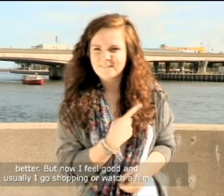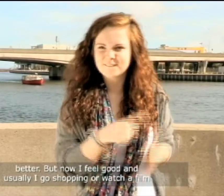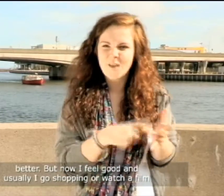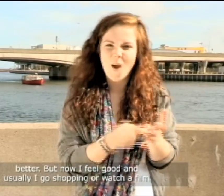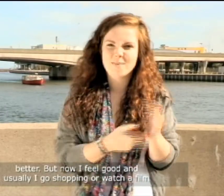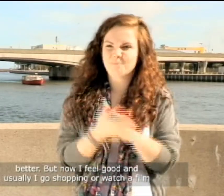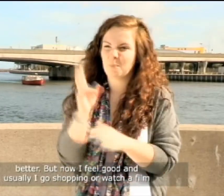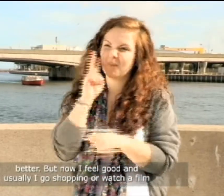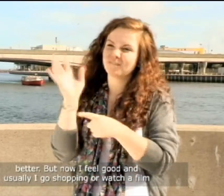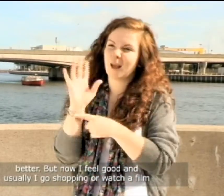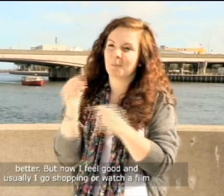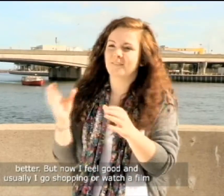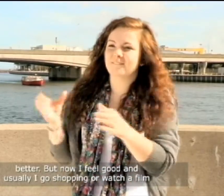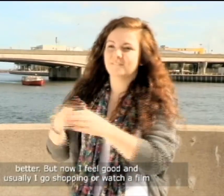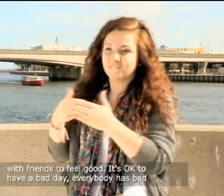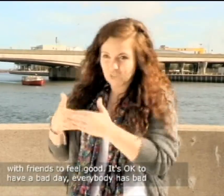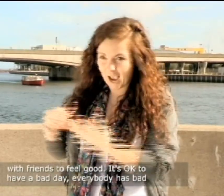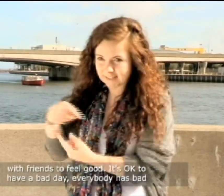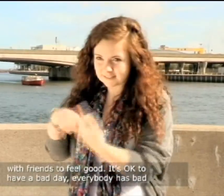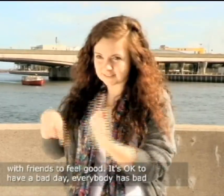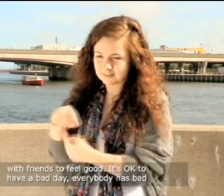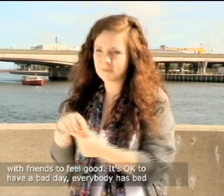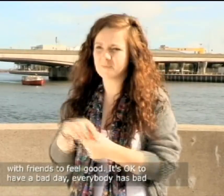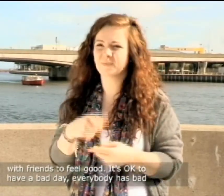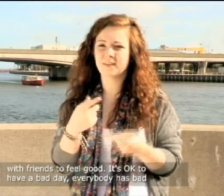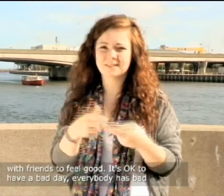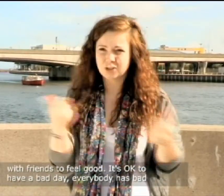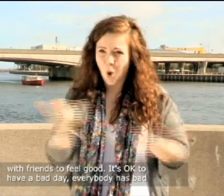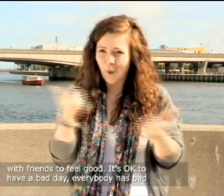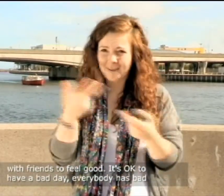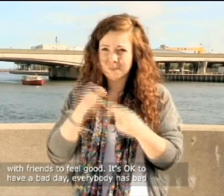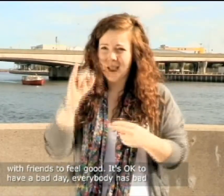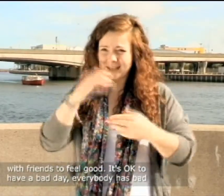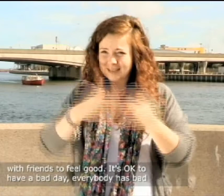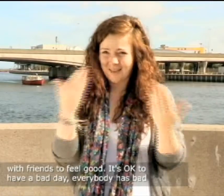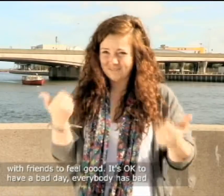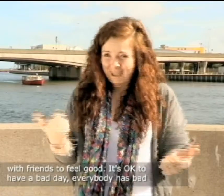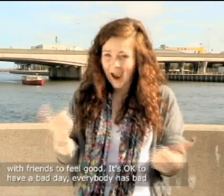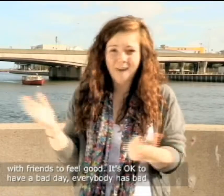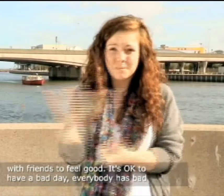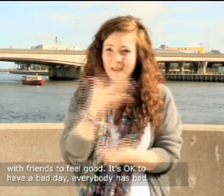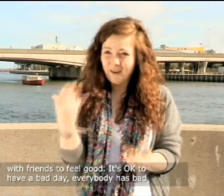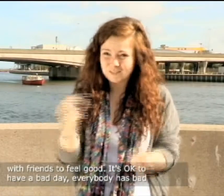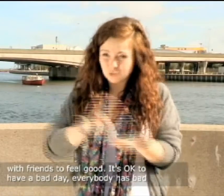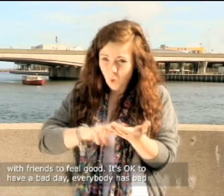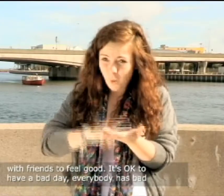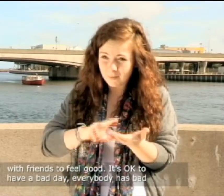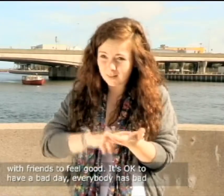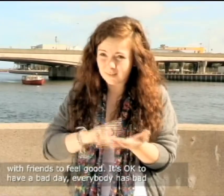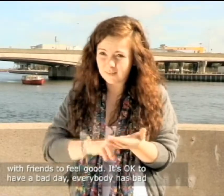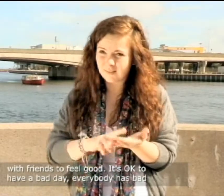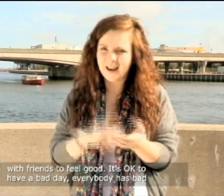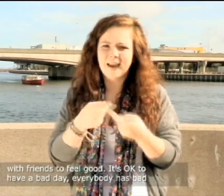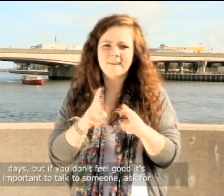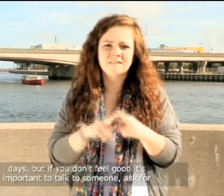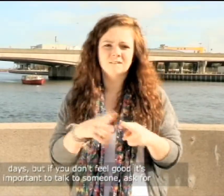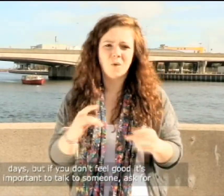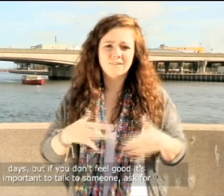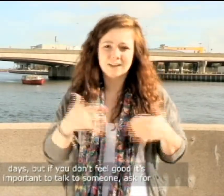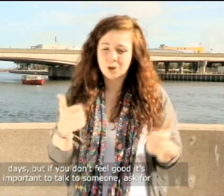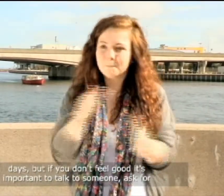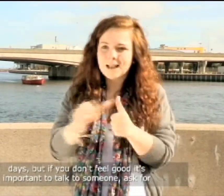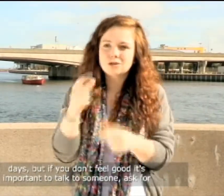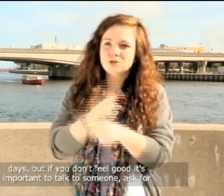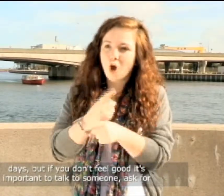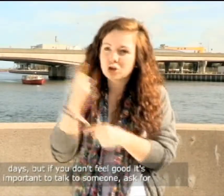go shopping or watch a film with friends to feel good. It's okay to have a bad day. Everybody has bad